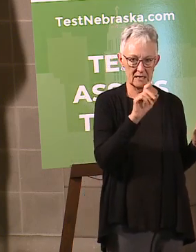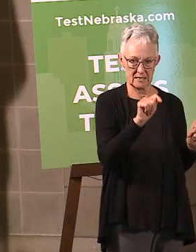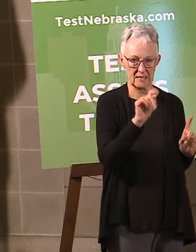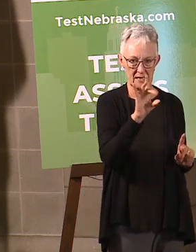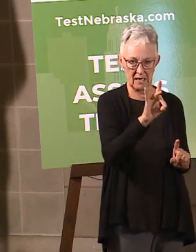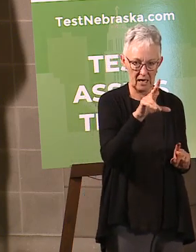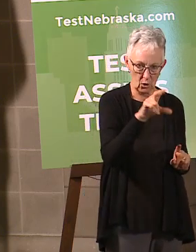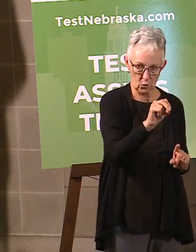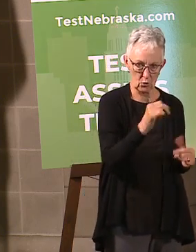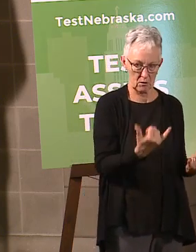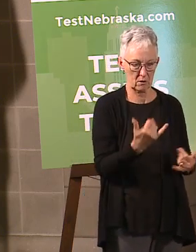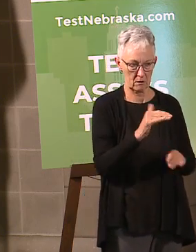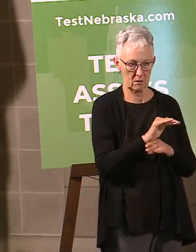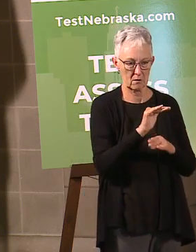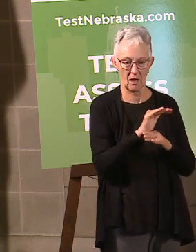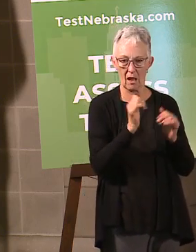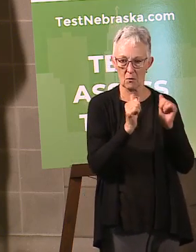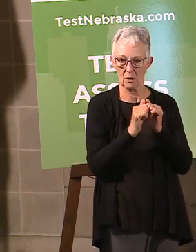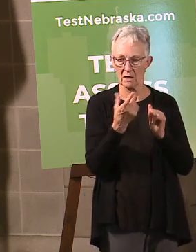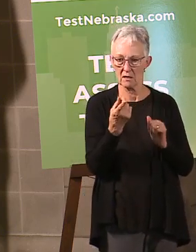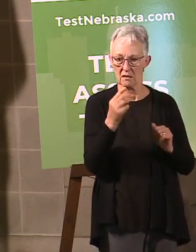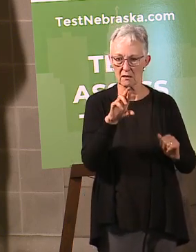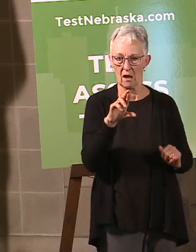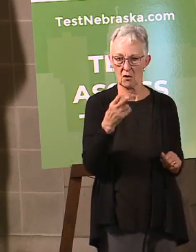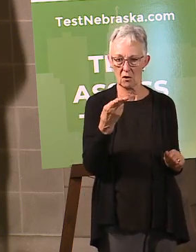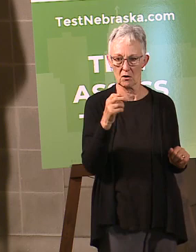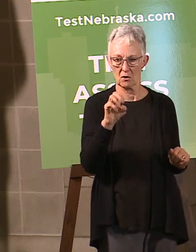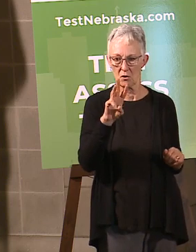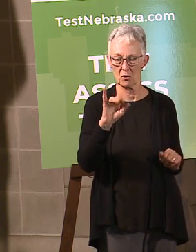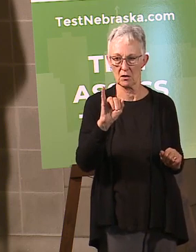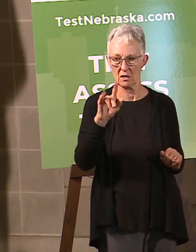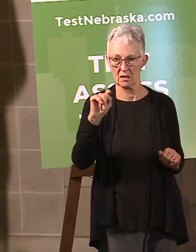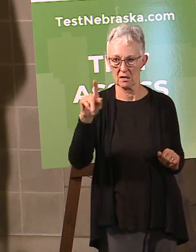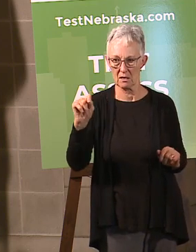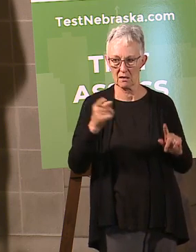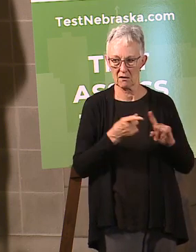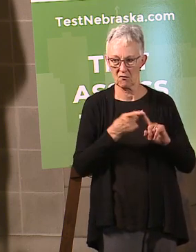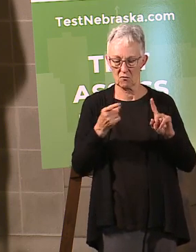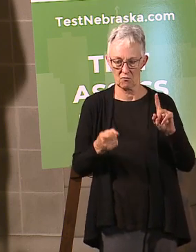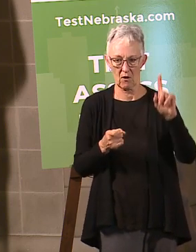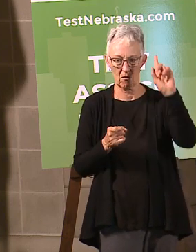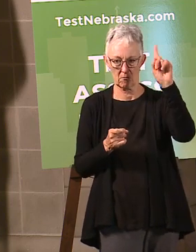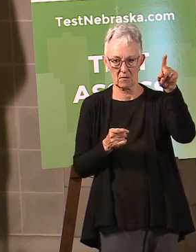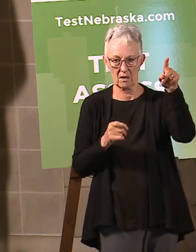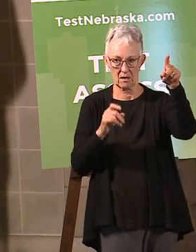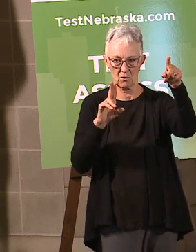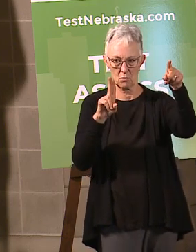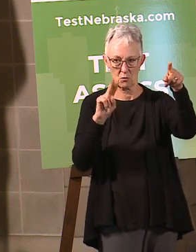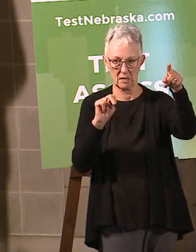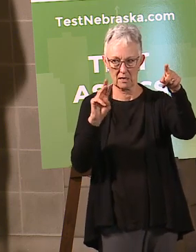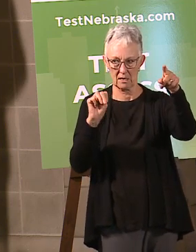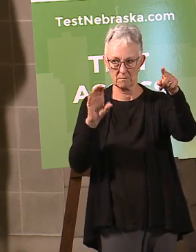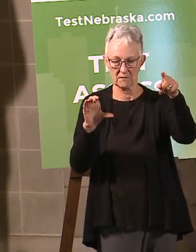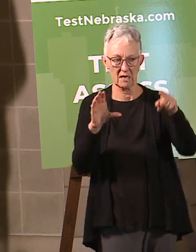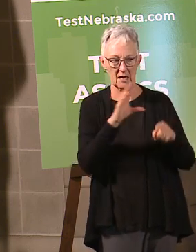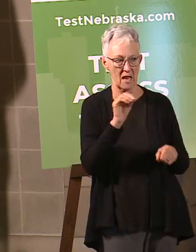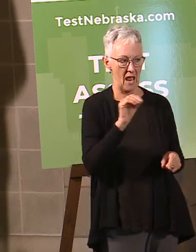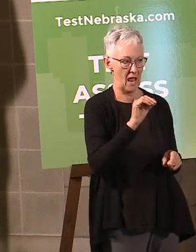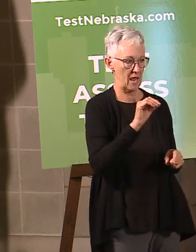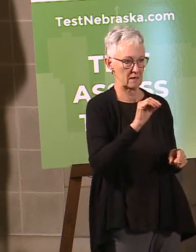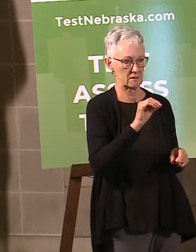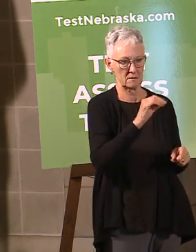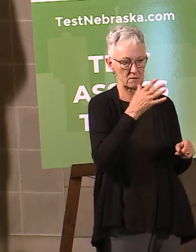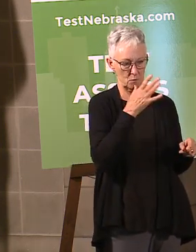Hewitt from UNMC, and then also Felicia Quintana-Zinn, who is going to talk about contact tracing. Tomorrow, 2